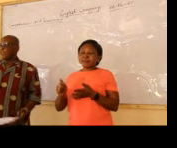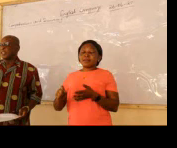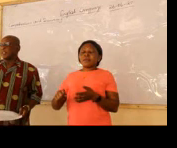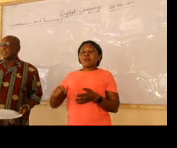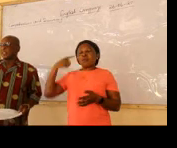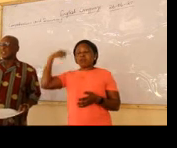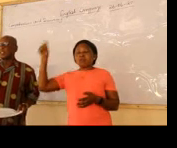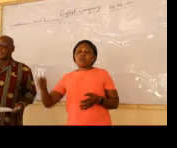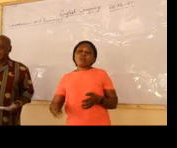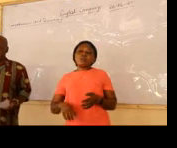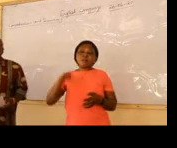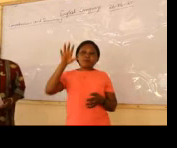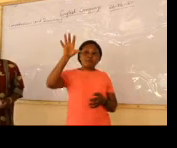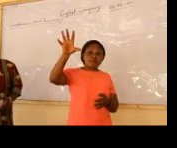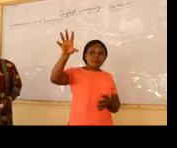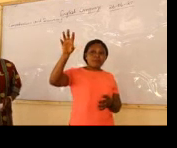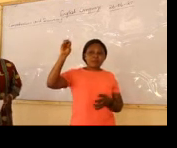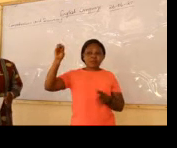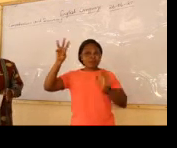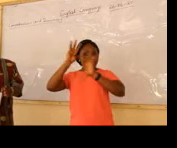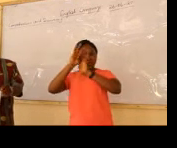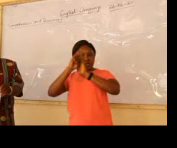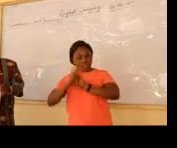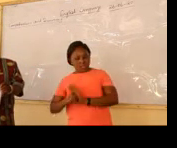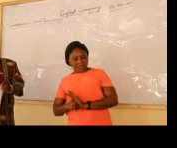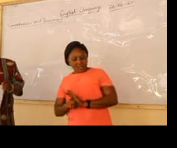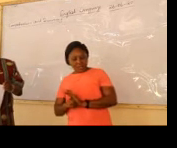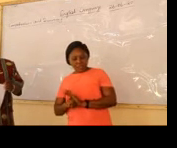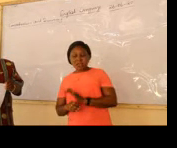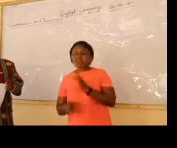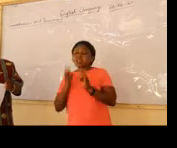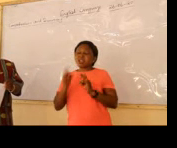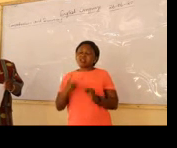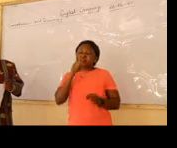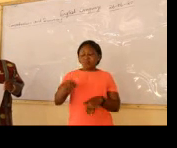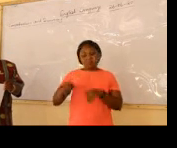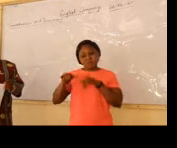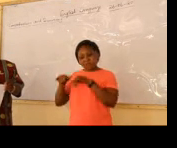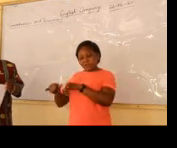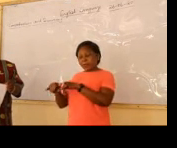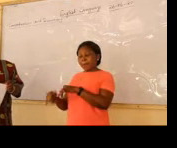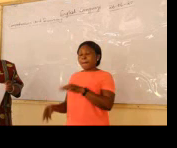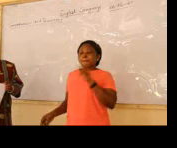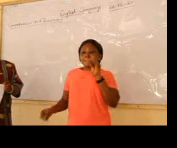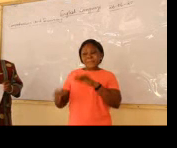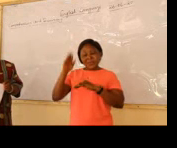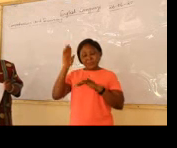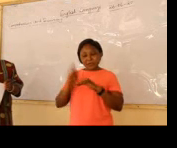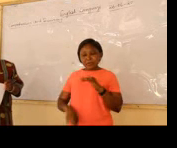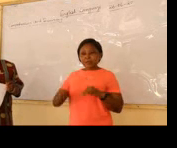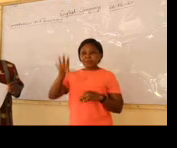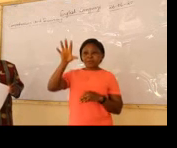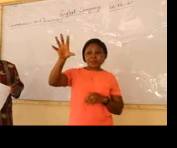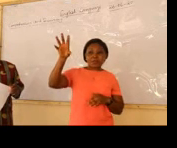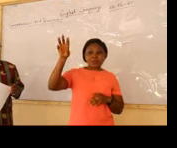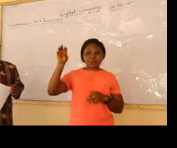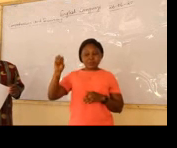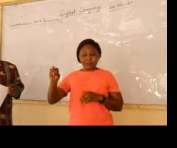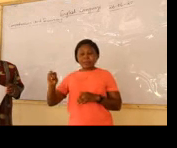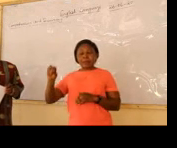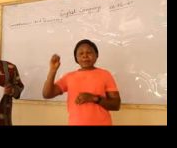If you exceed 50 minutes, you are using up the time for